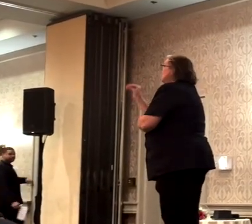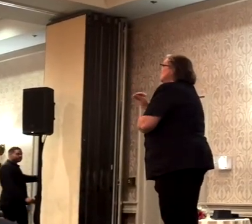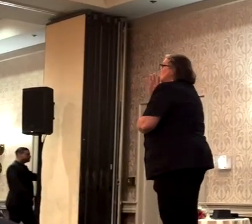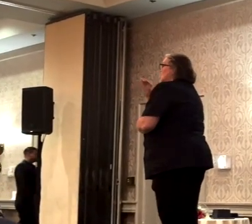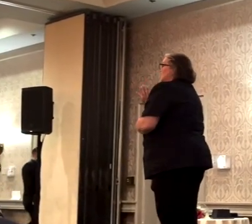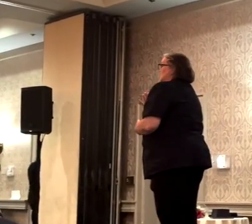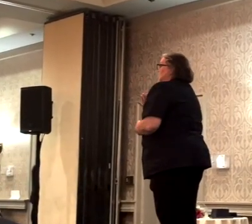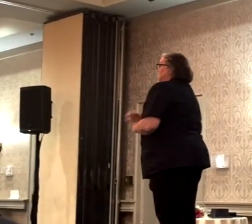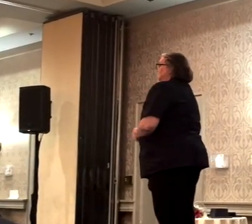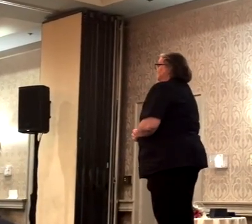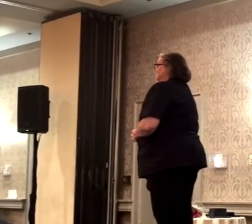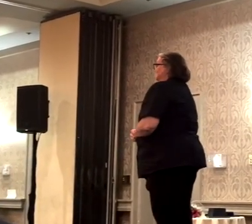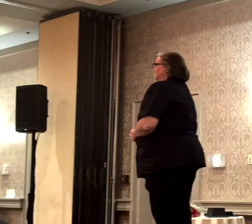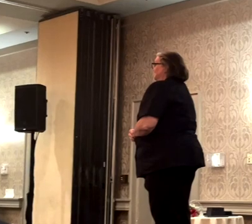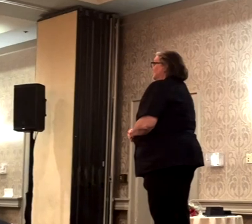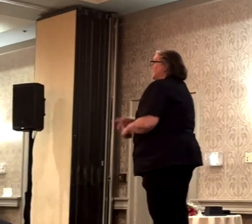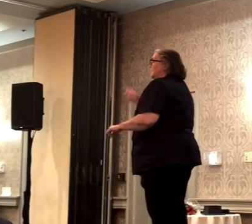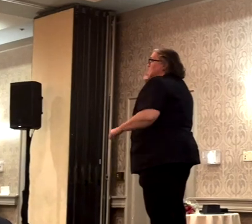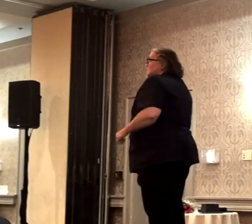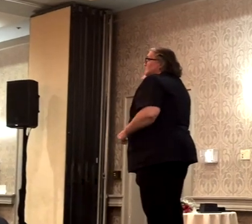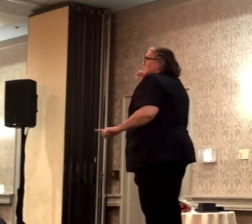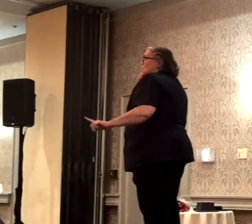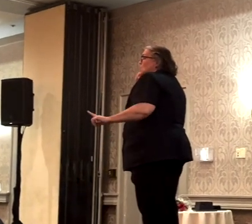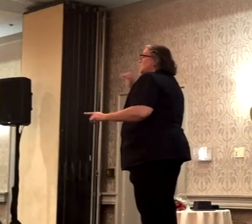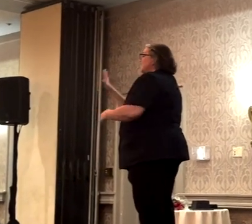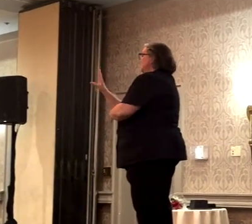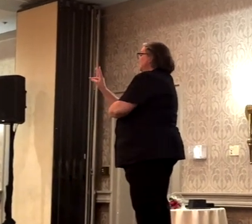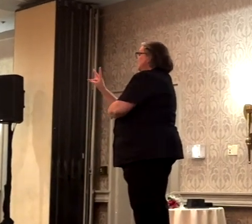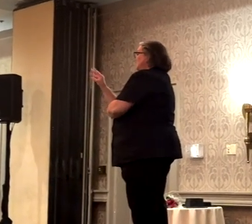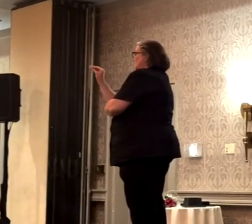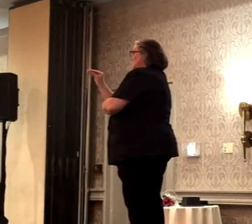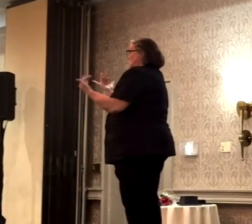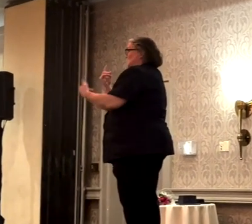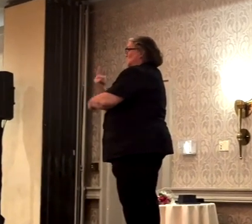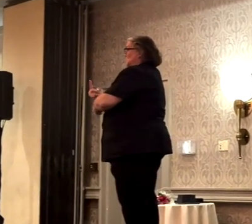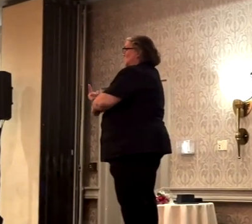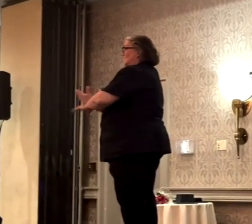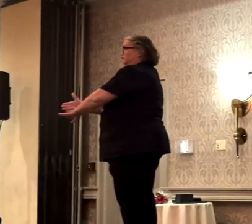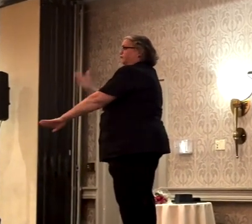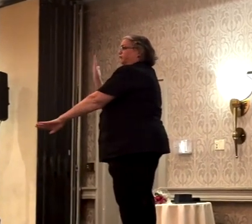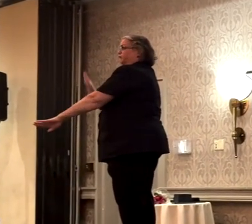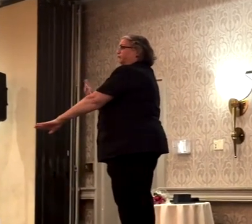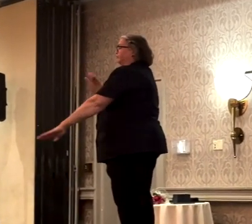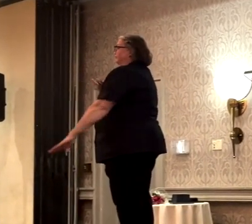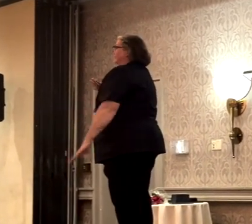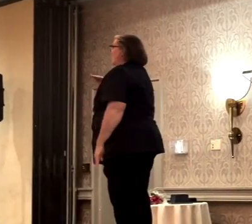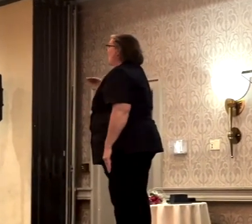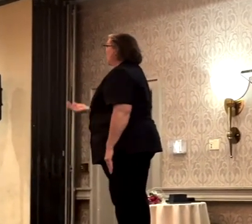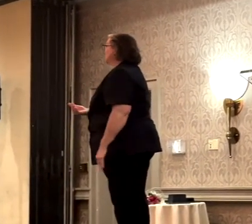women. We just heard it's 57% today. Welcome aboard.